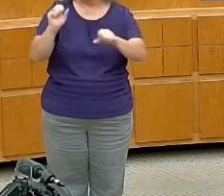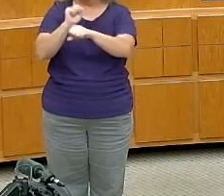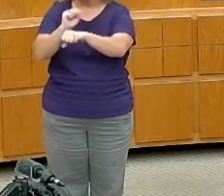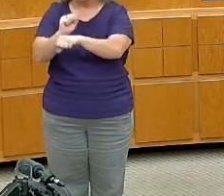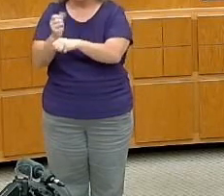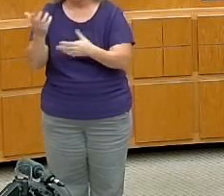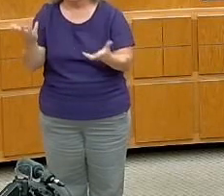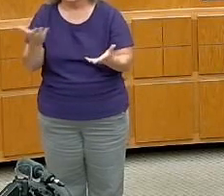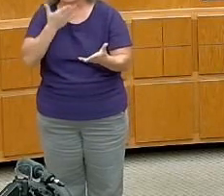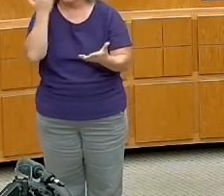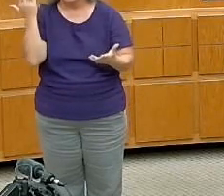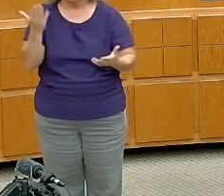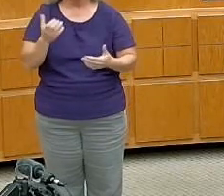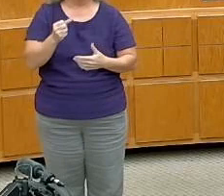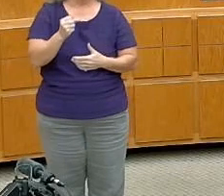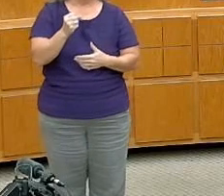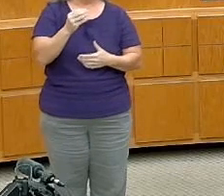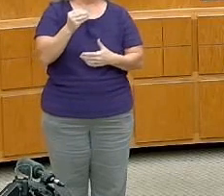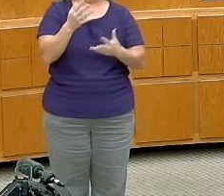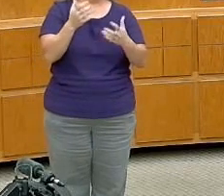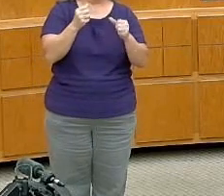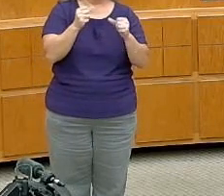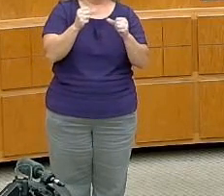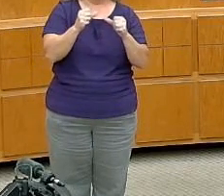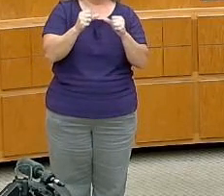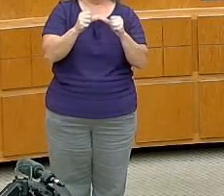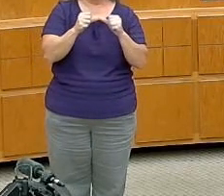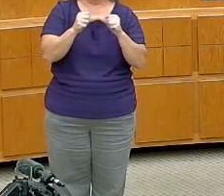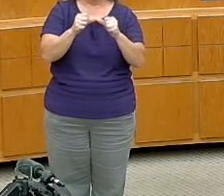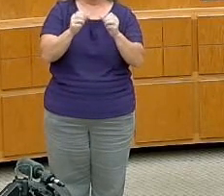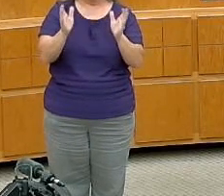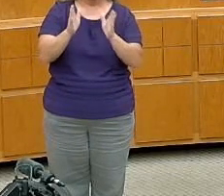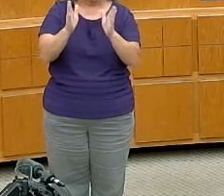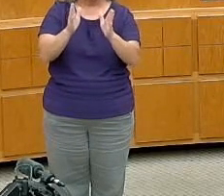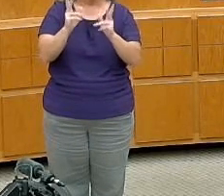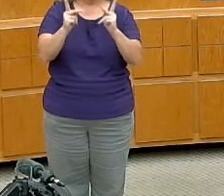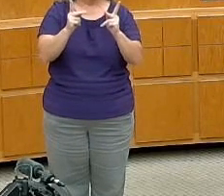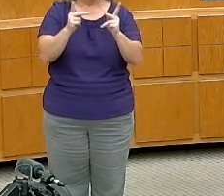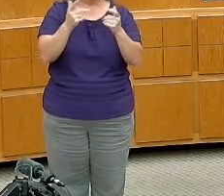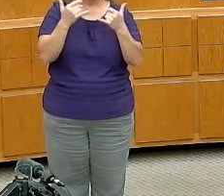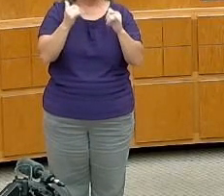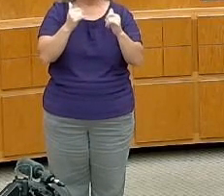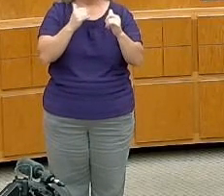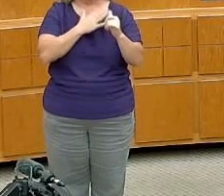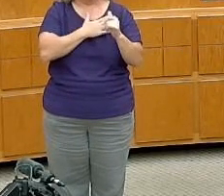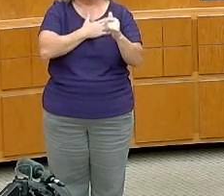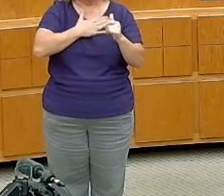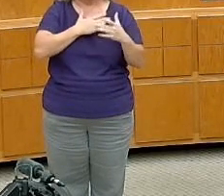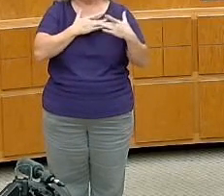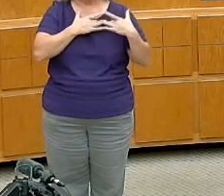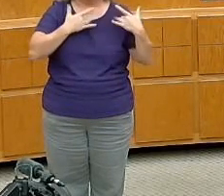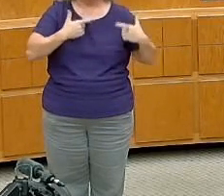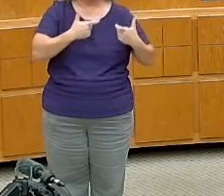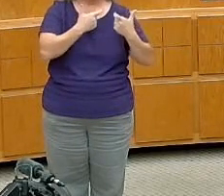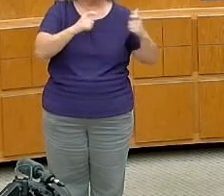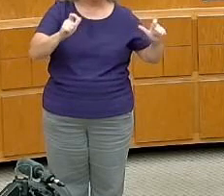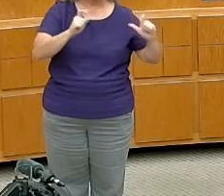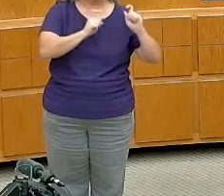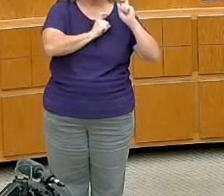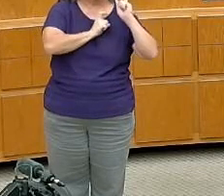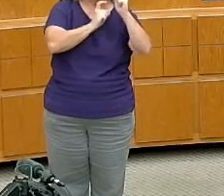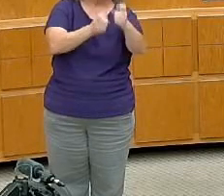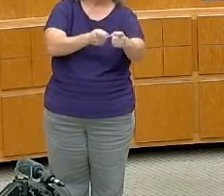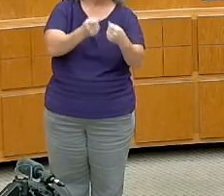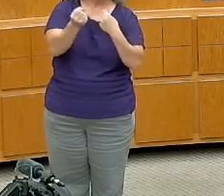just want to encourage people to continue to be big-hearted and support us on this. There seems to be a lot